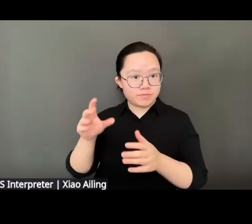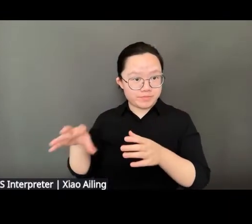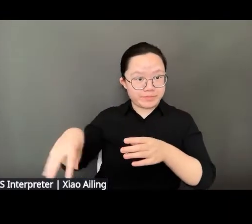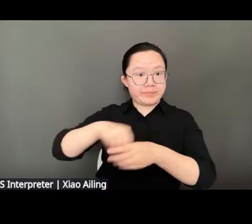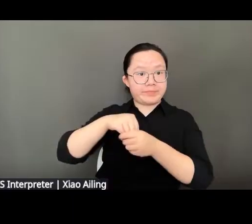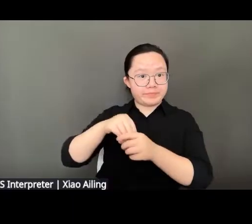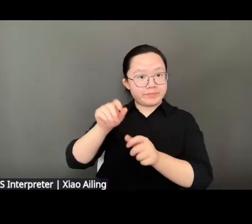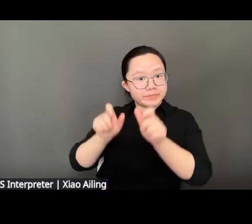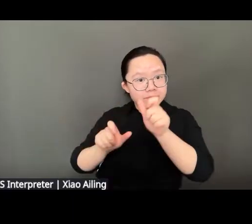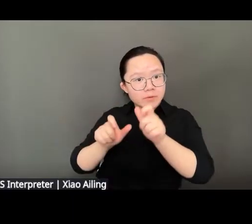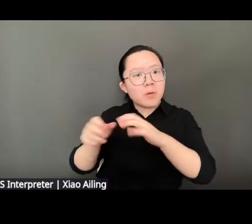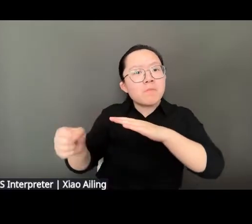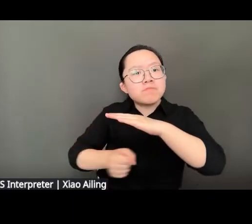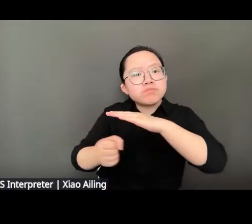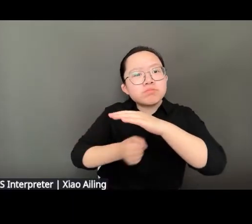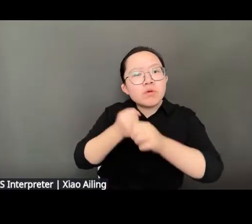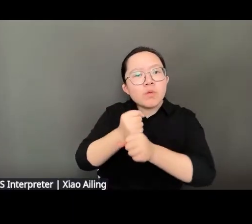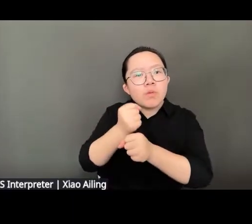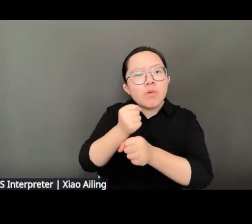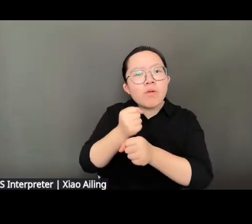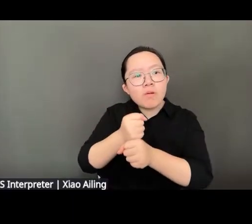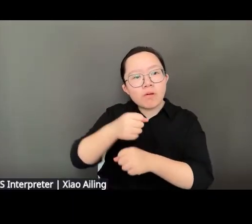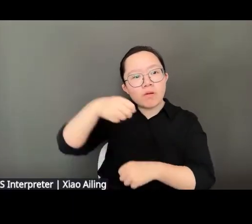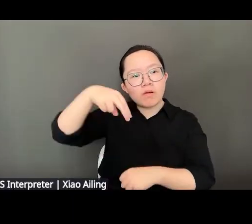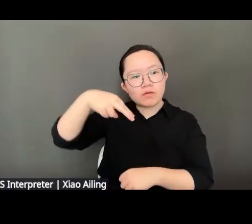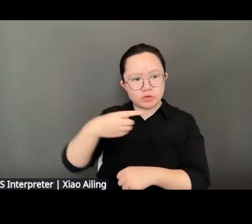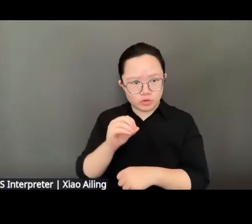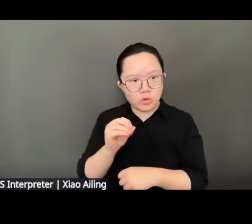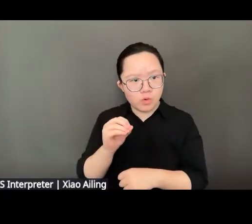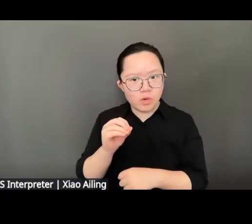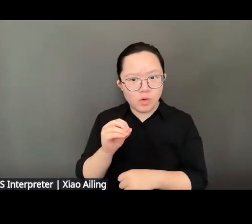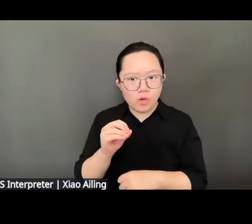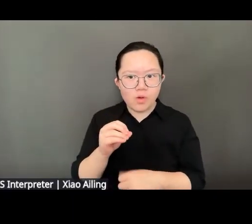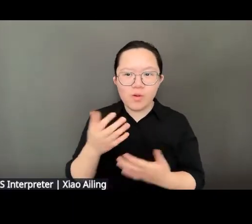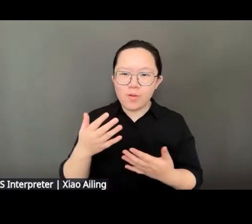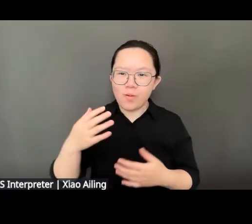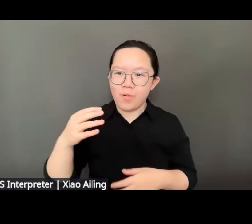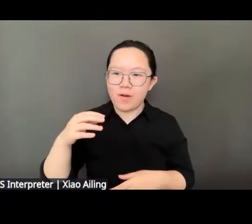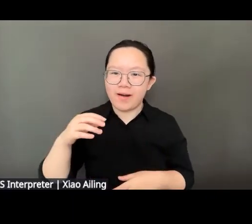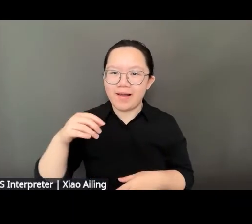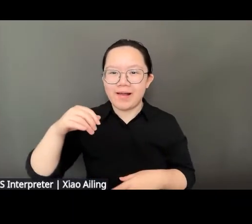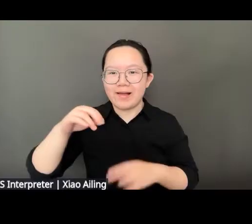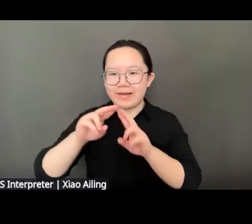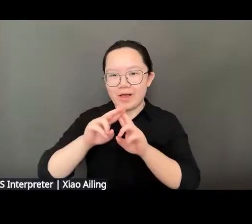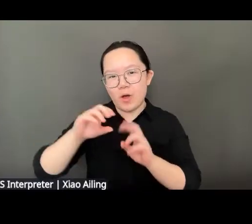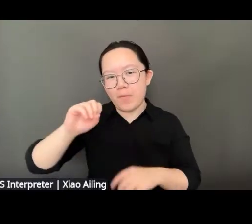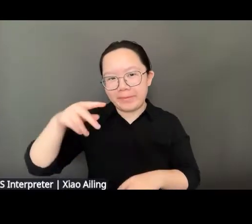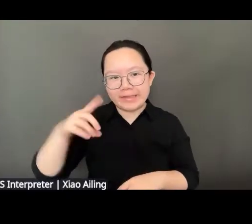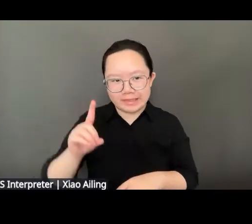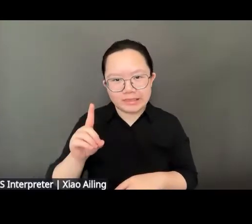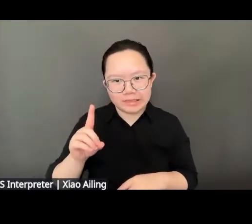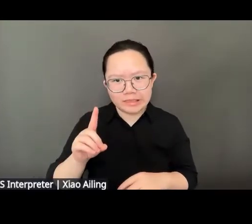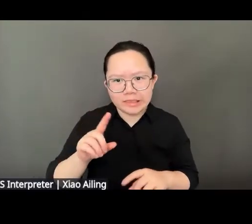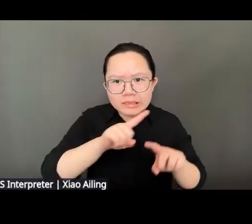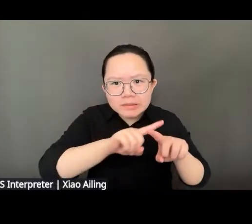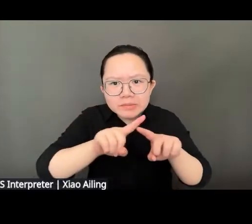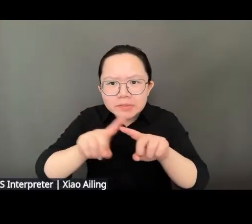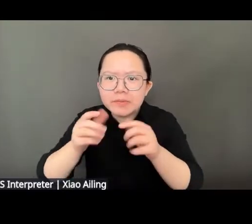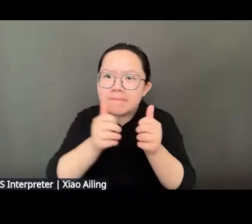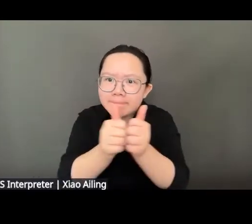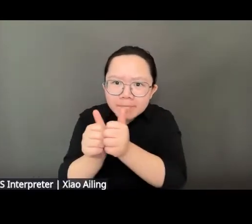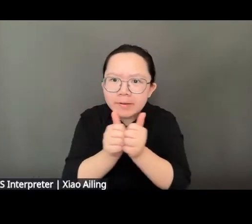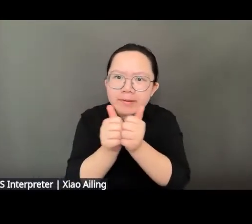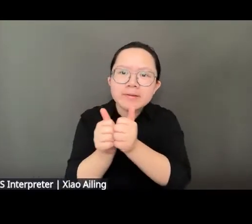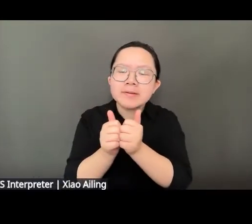neglect, and harm. The program actually provided organizational capacity strengthening to all our